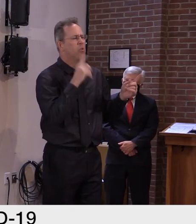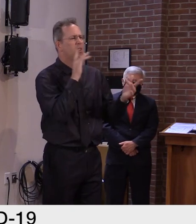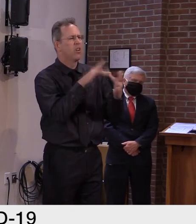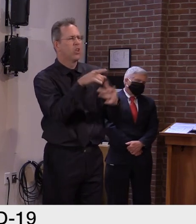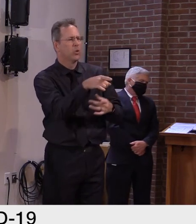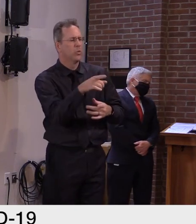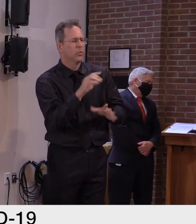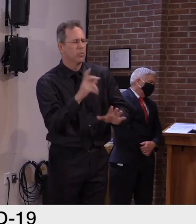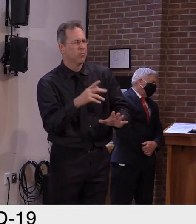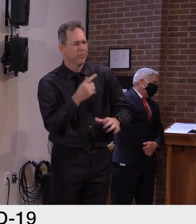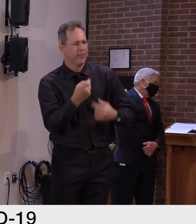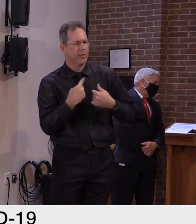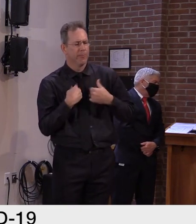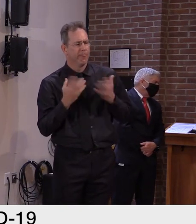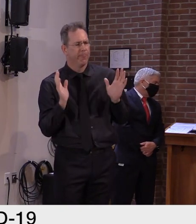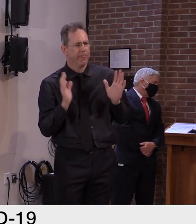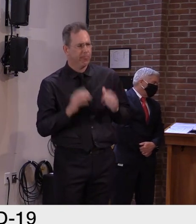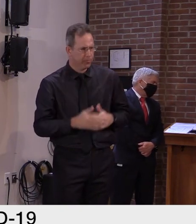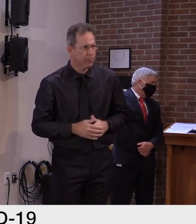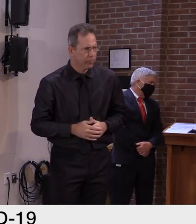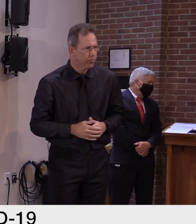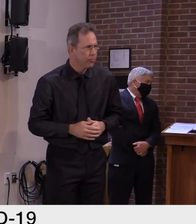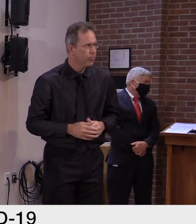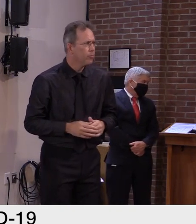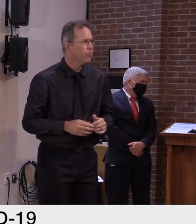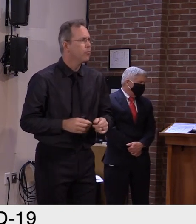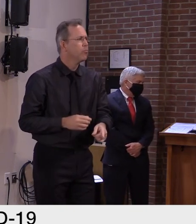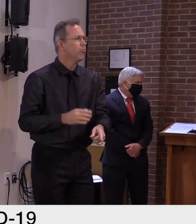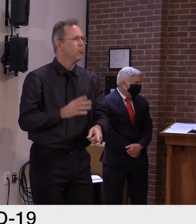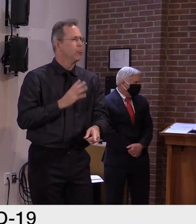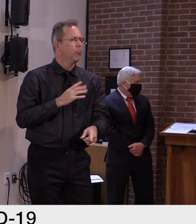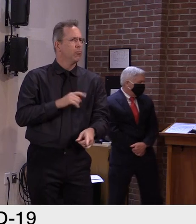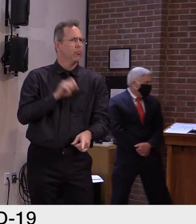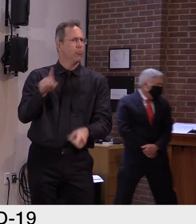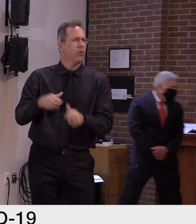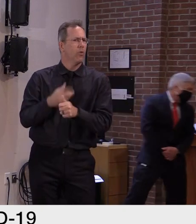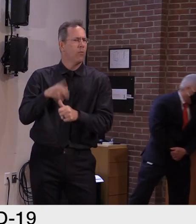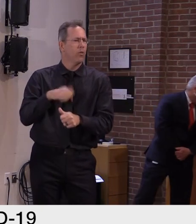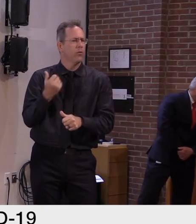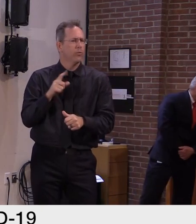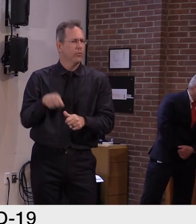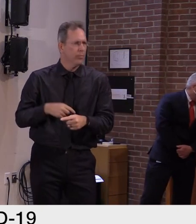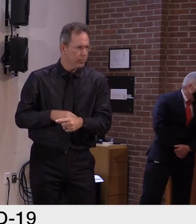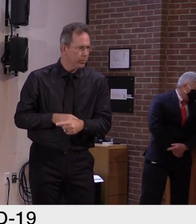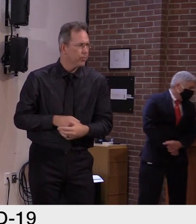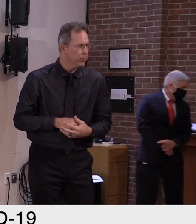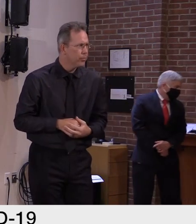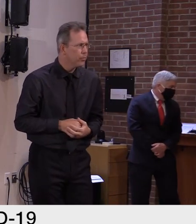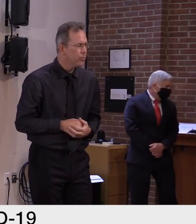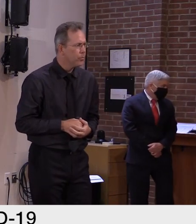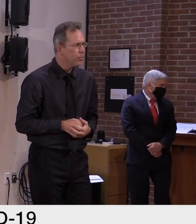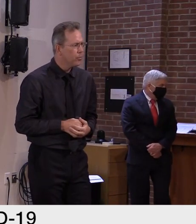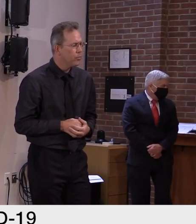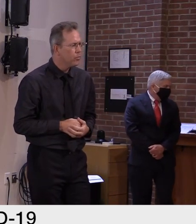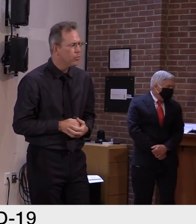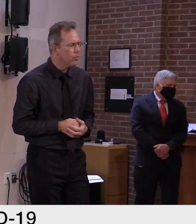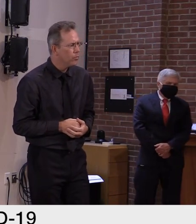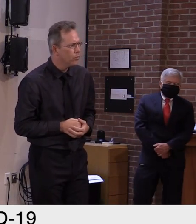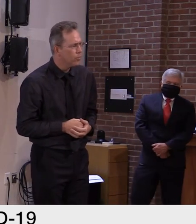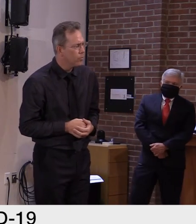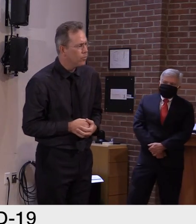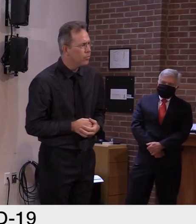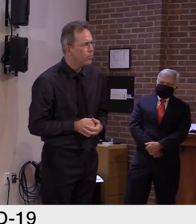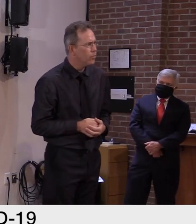Okay. And lastly, when it comes to setting public policy, the World